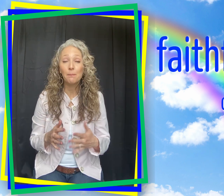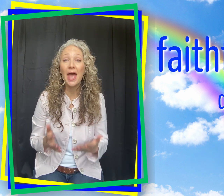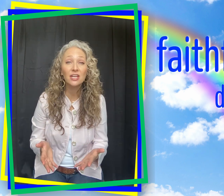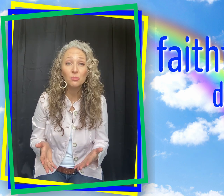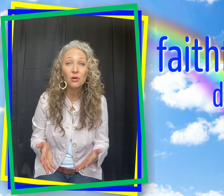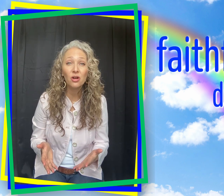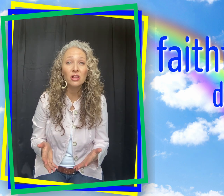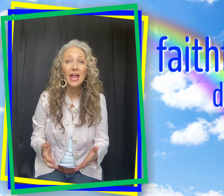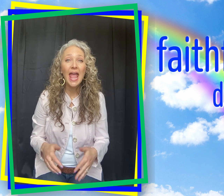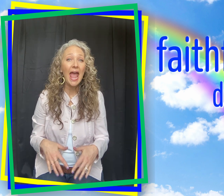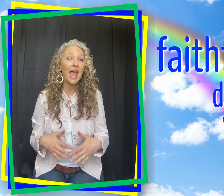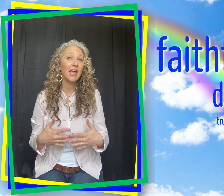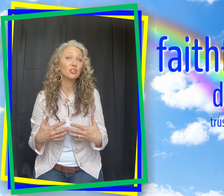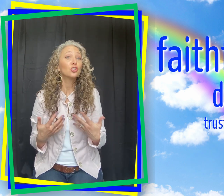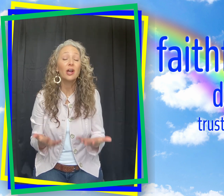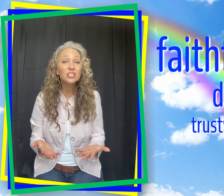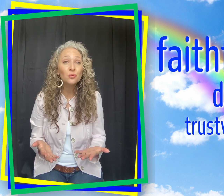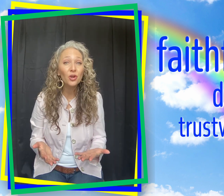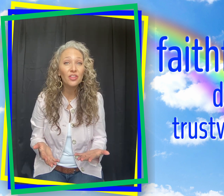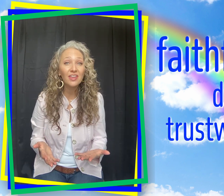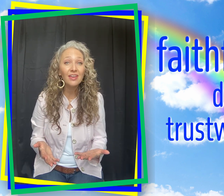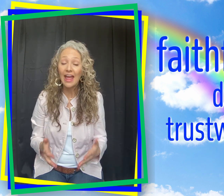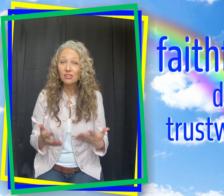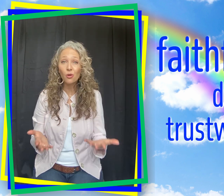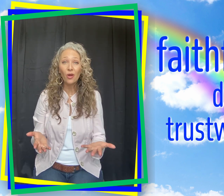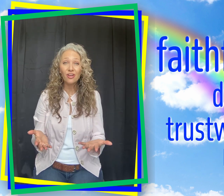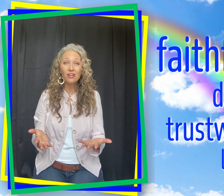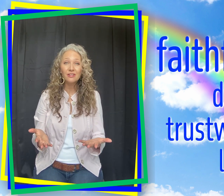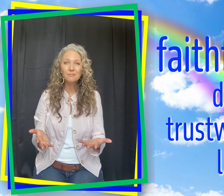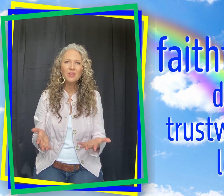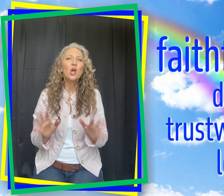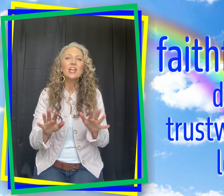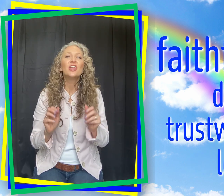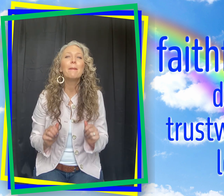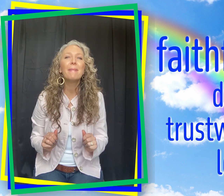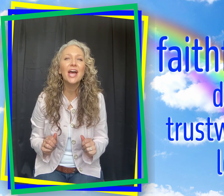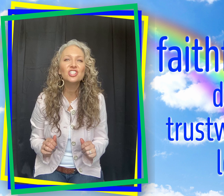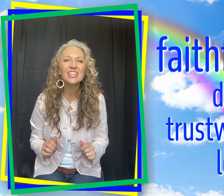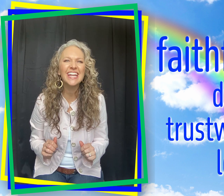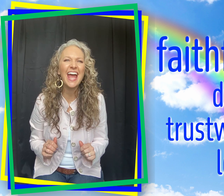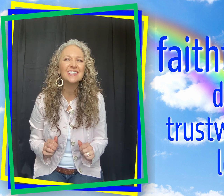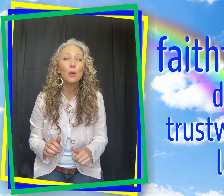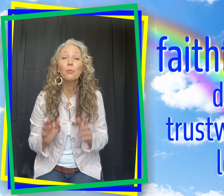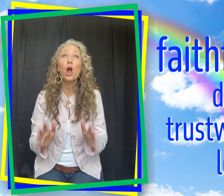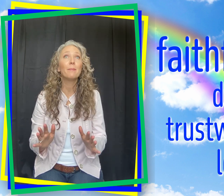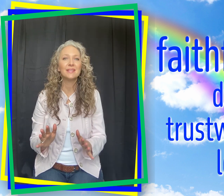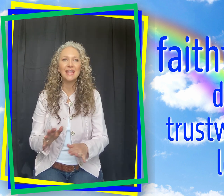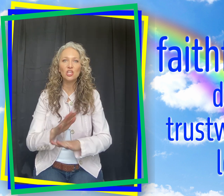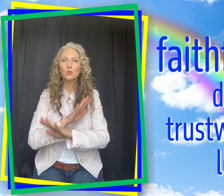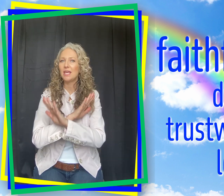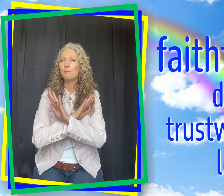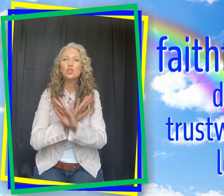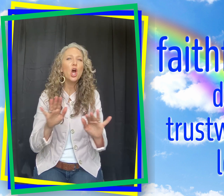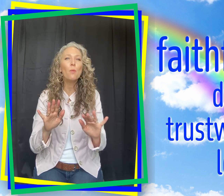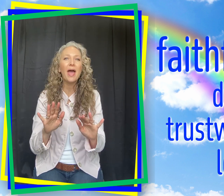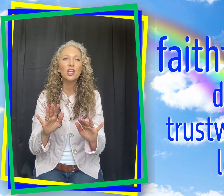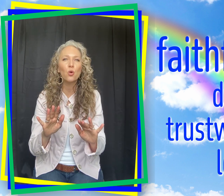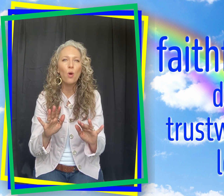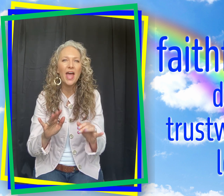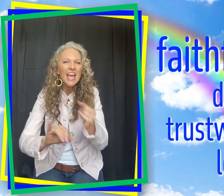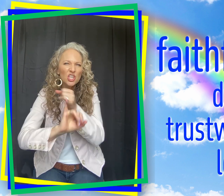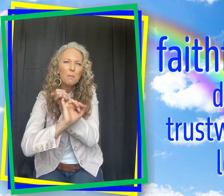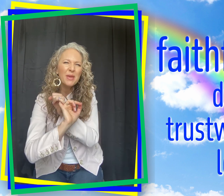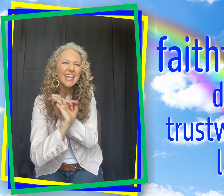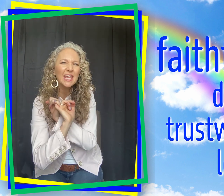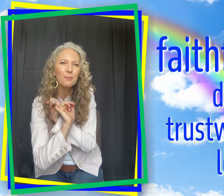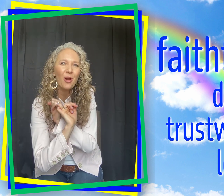being dependable and trustworthy and loyal. Imagine it as a promise that you keep no matter